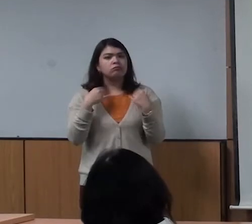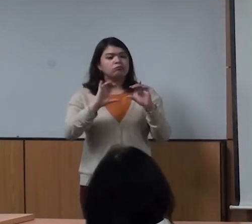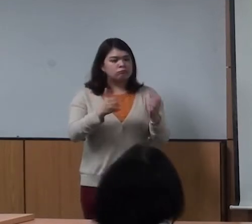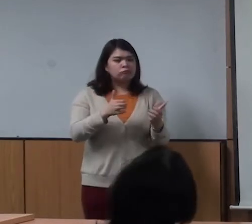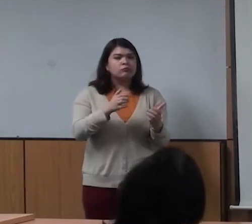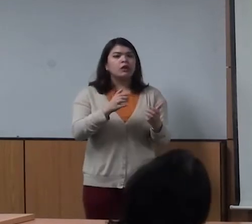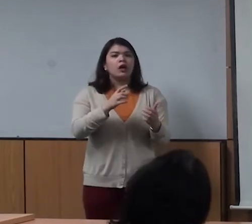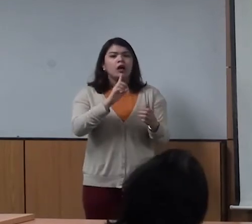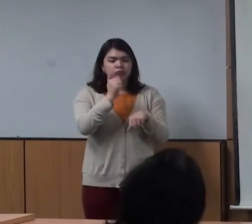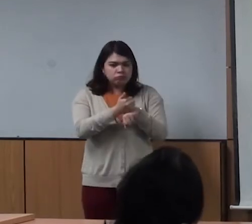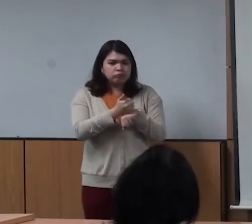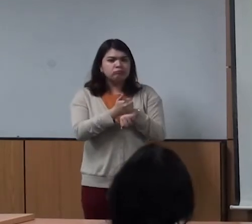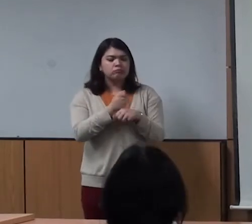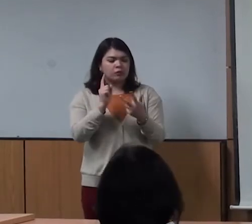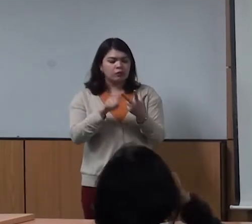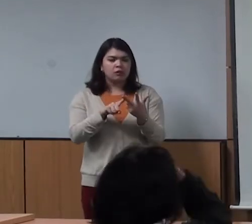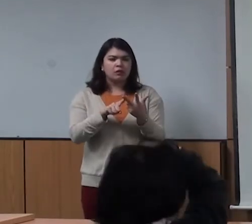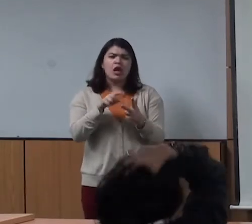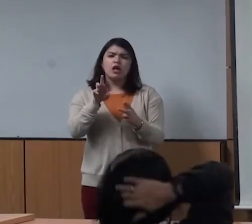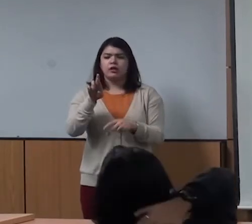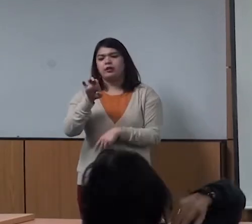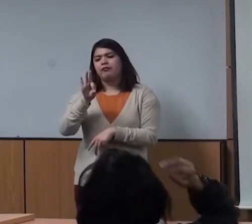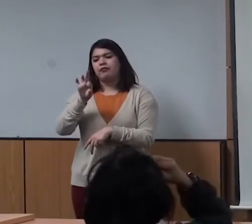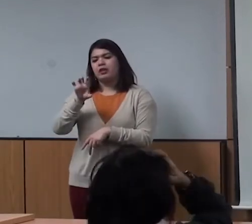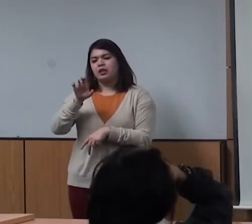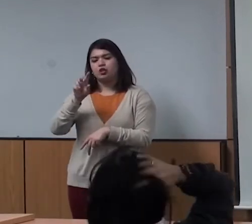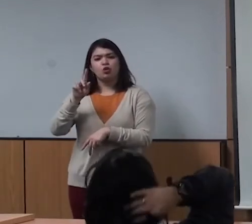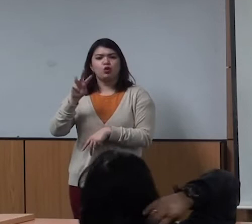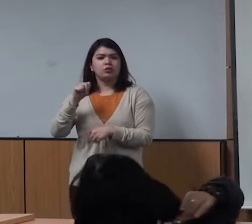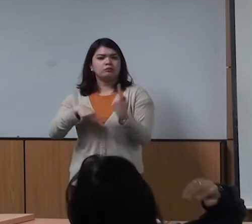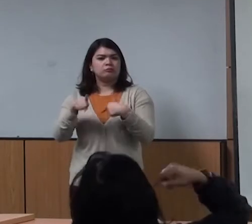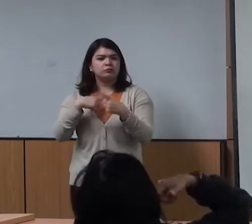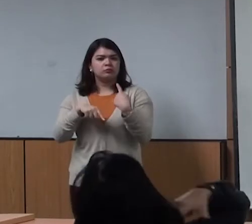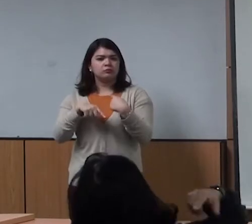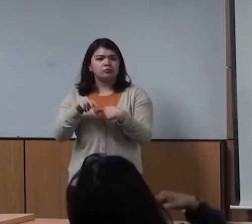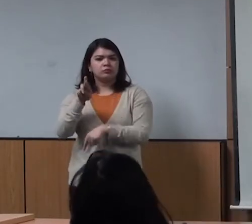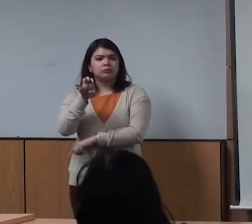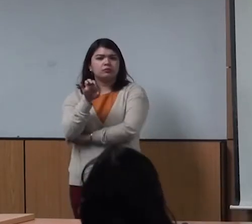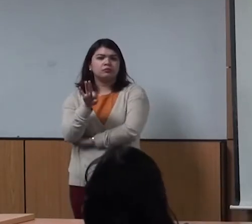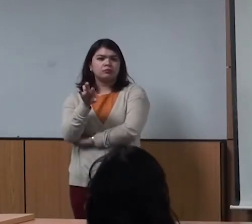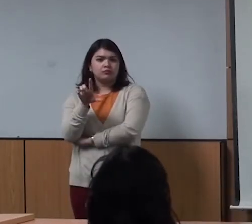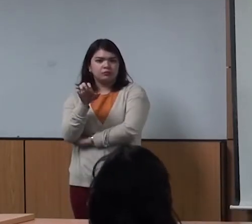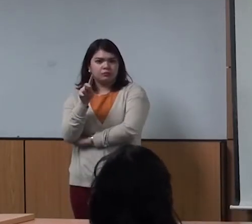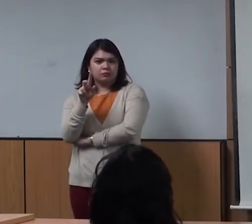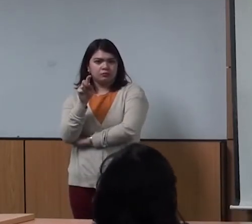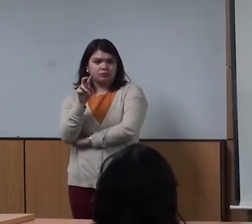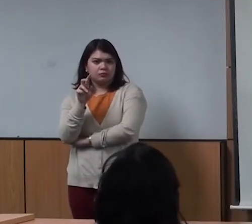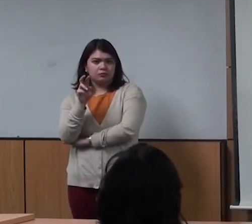observations, homework, reflections.